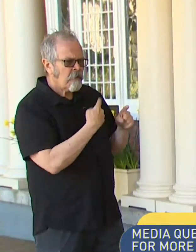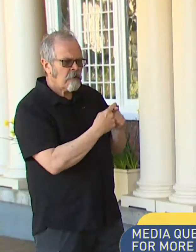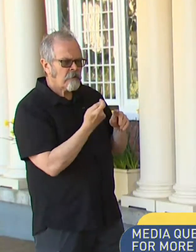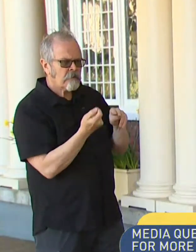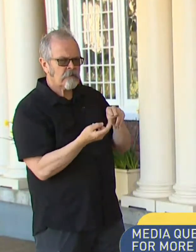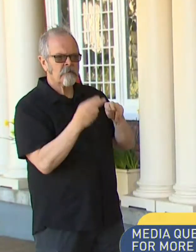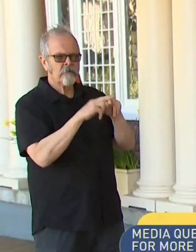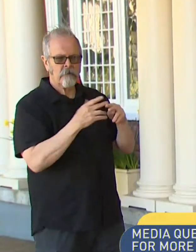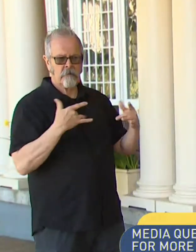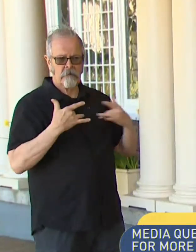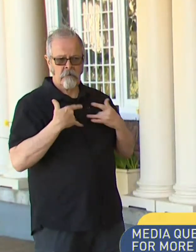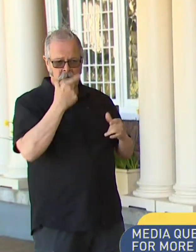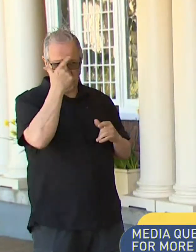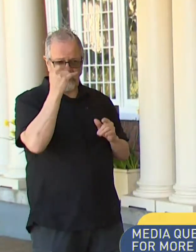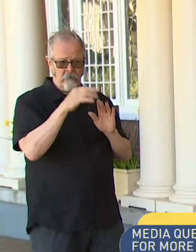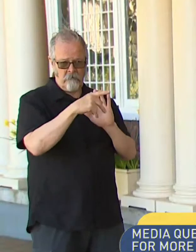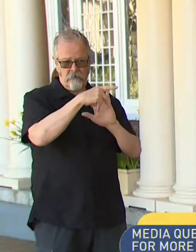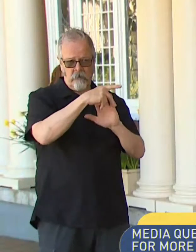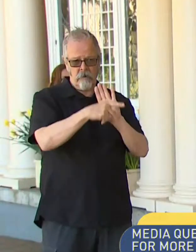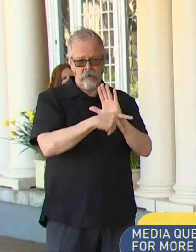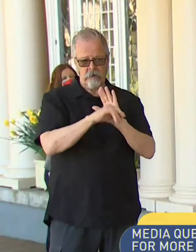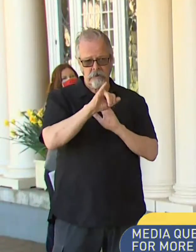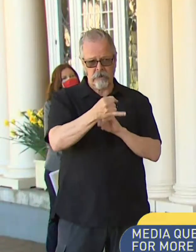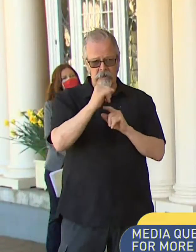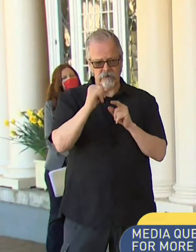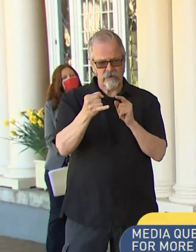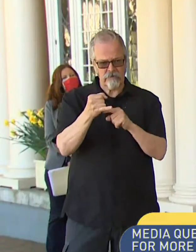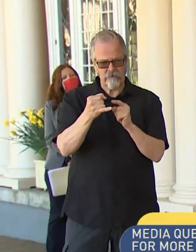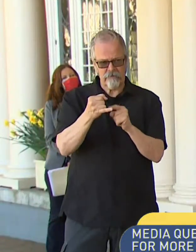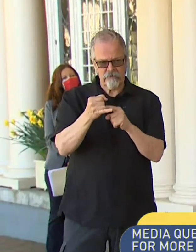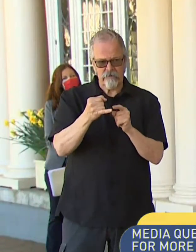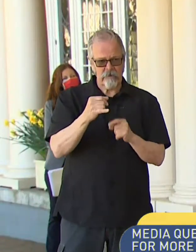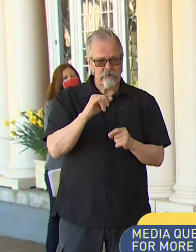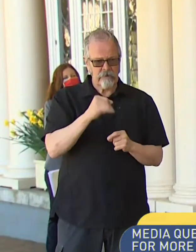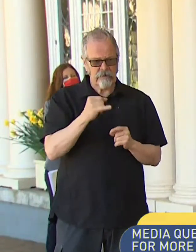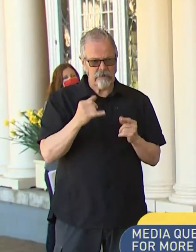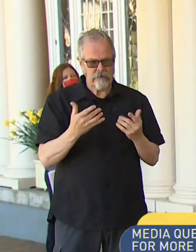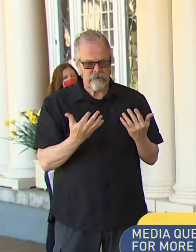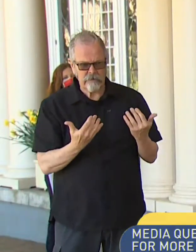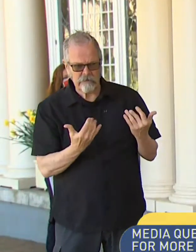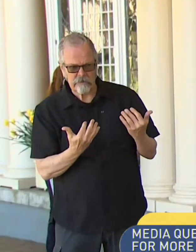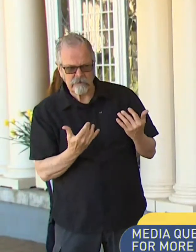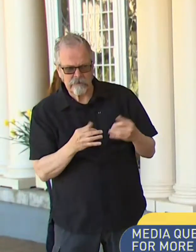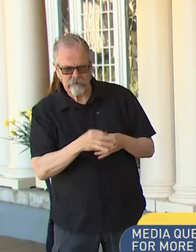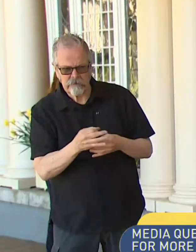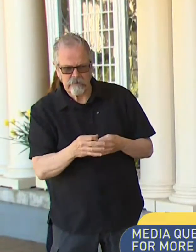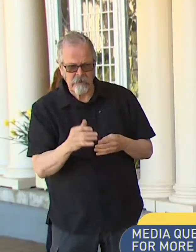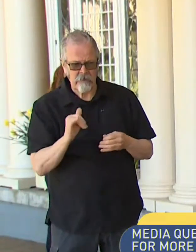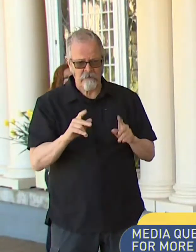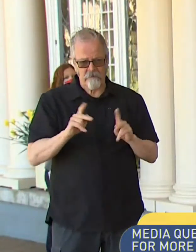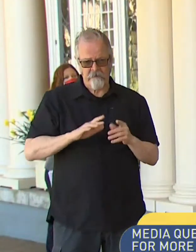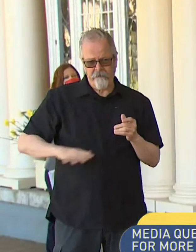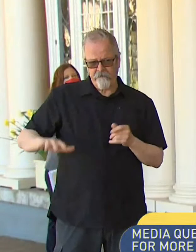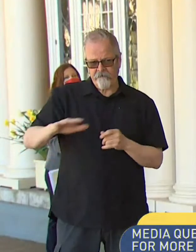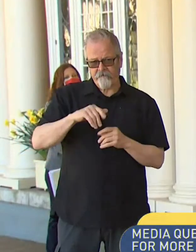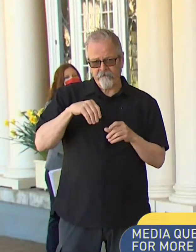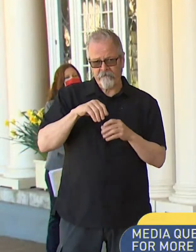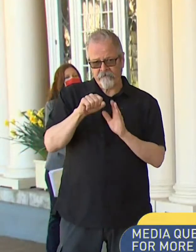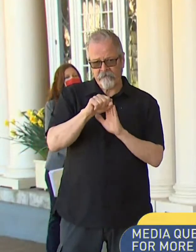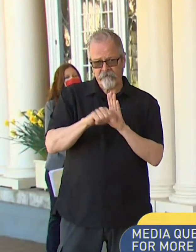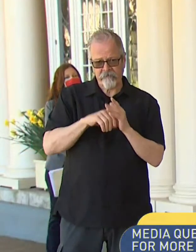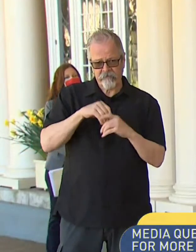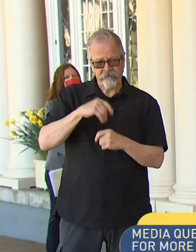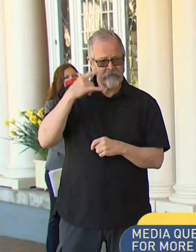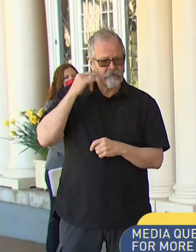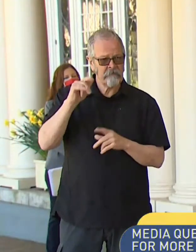because of the pause of the J&J vaccine that will increase hesitancy among people in the state? And then California officials have said that they are going to reconvene